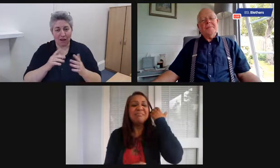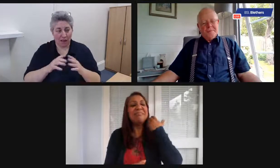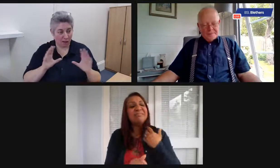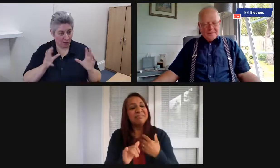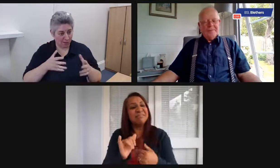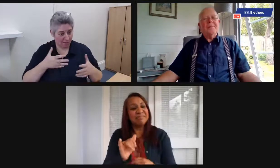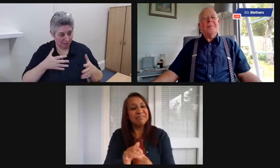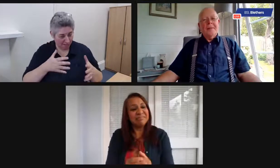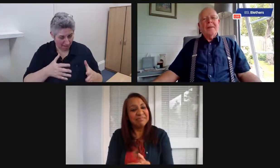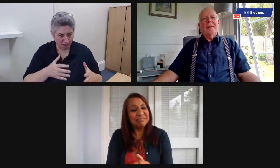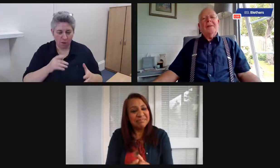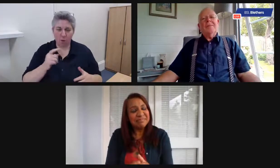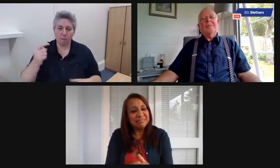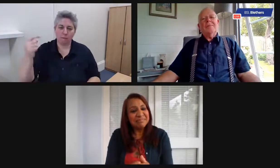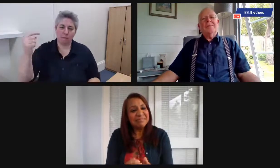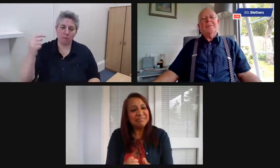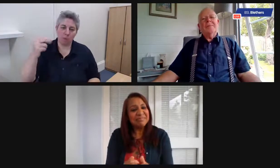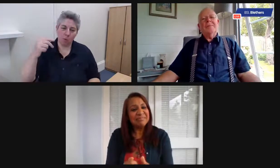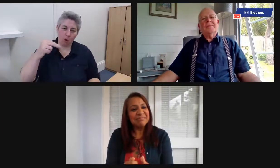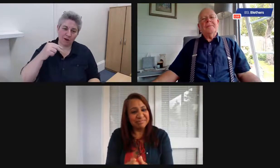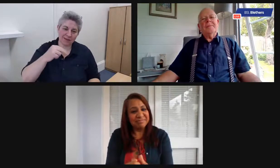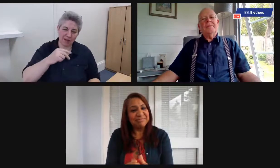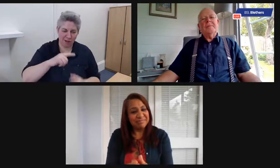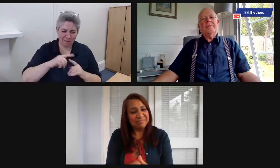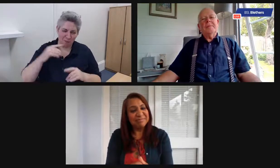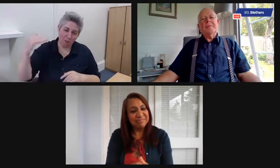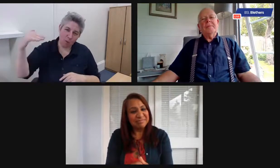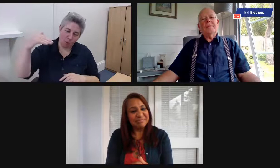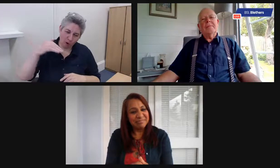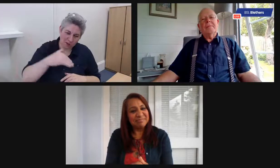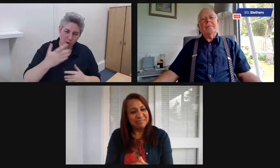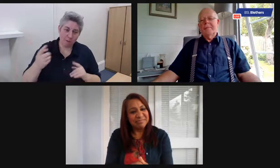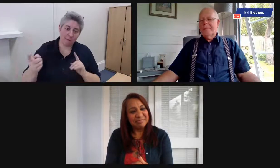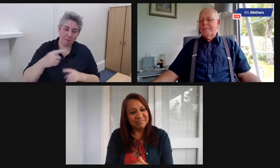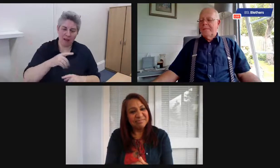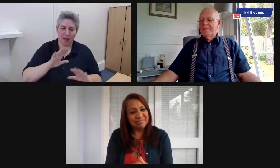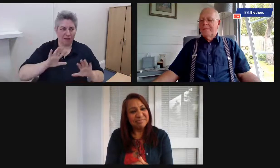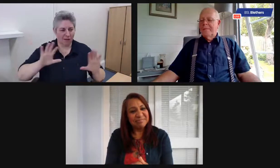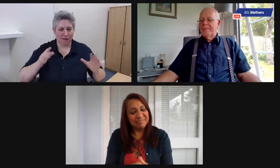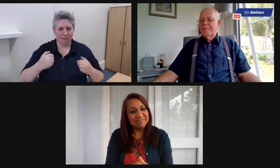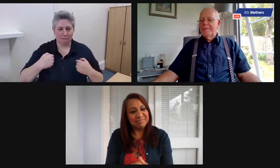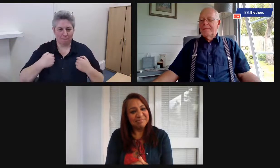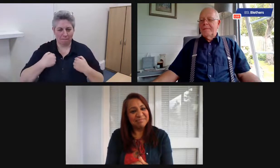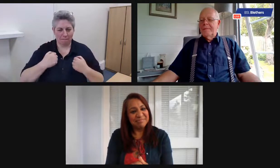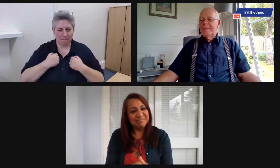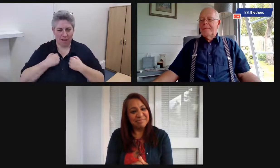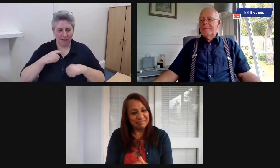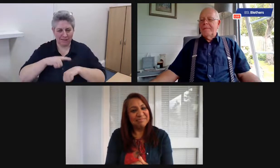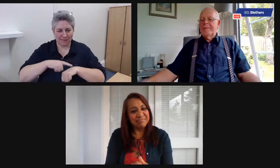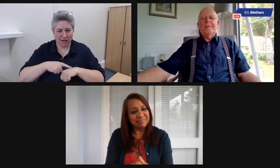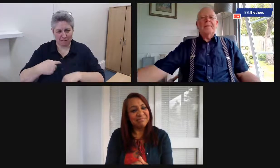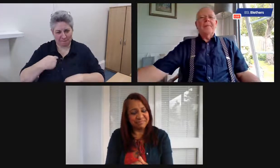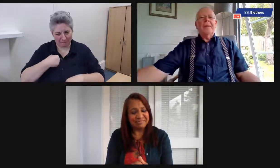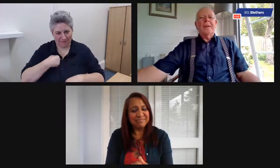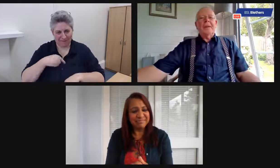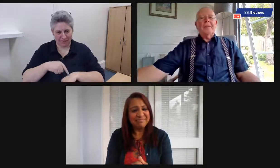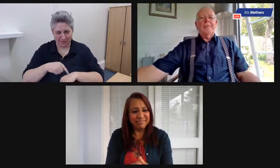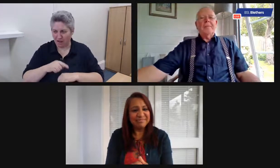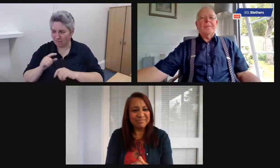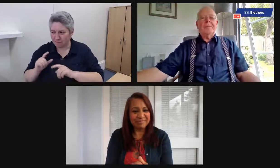all the deaf people with us. Wow, that sounds like an amazing balance. The social interaction is